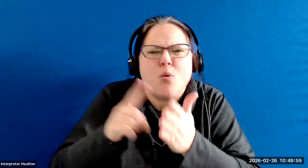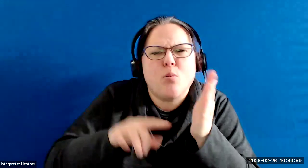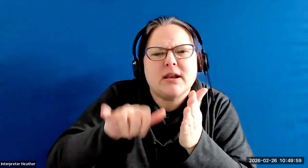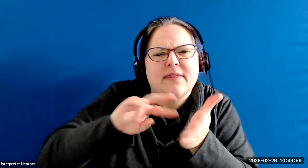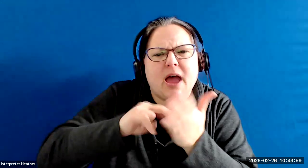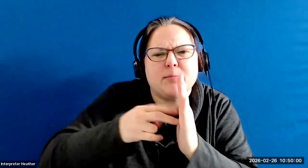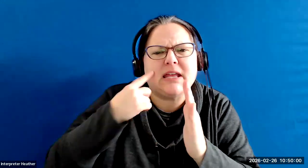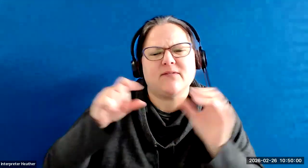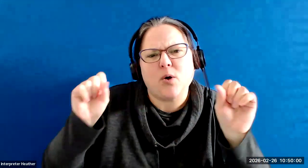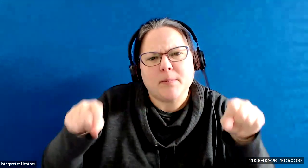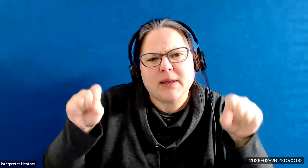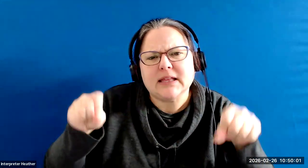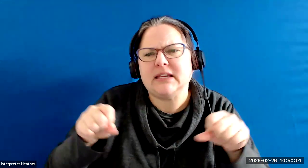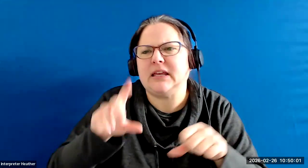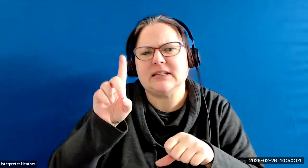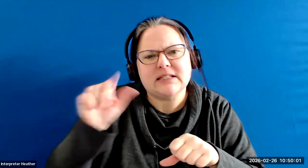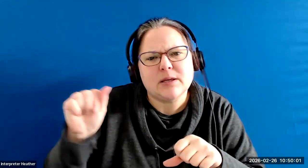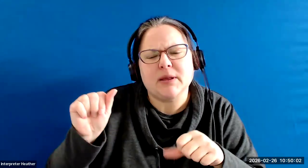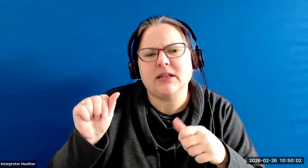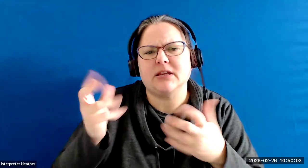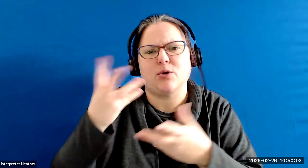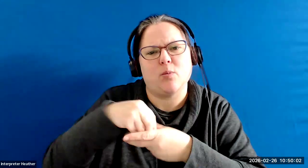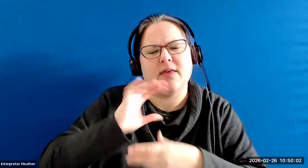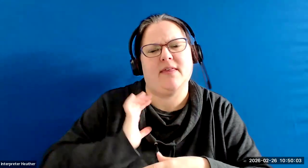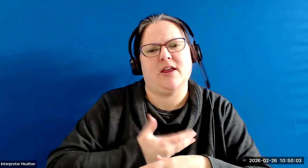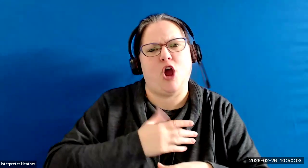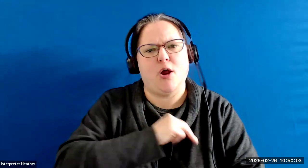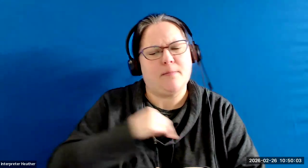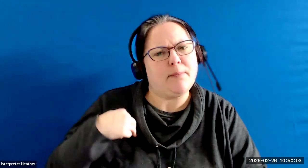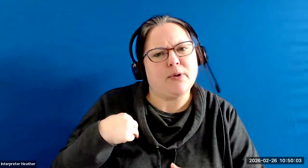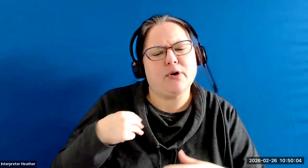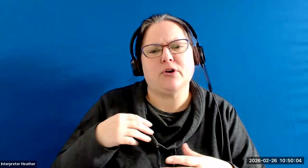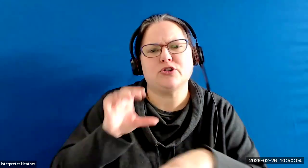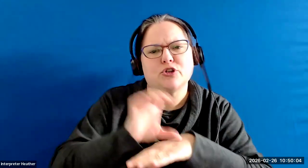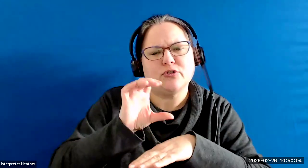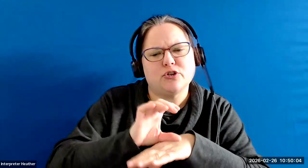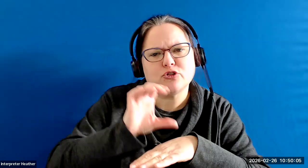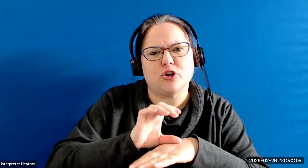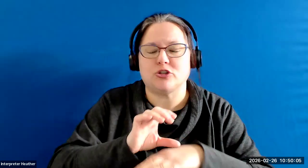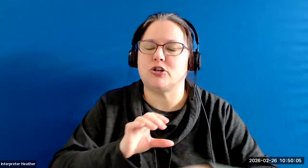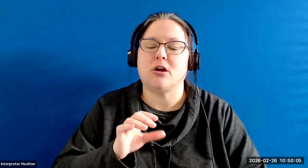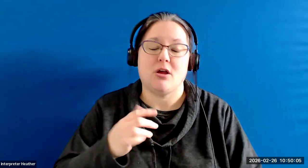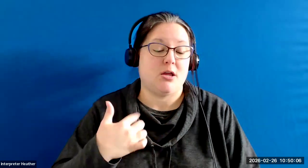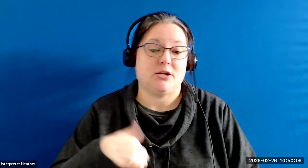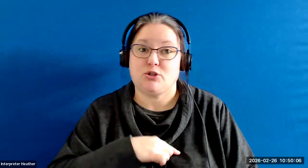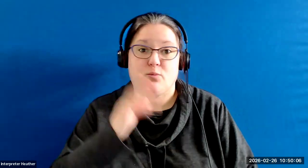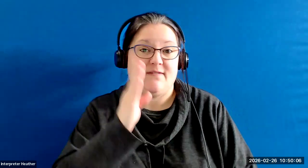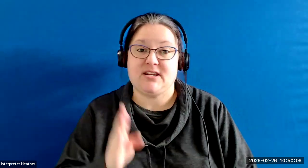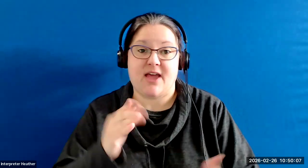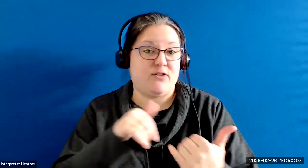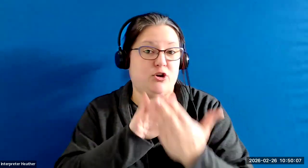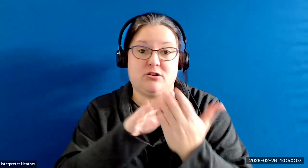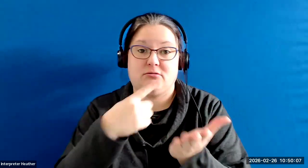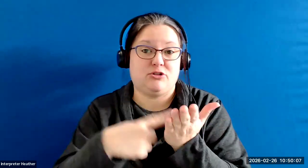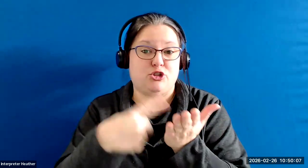for abilities and disabilities within our congregation? It's never been really directly addressed. And